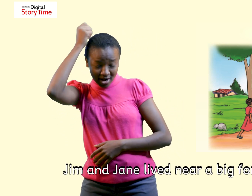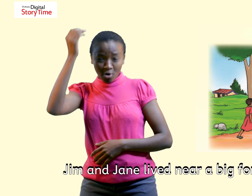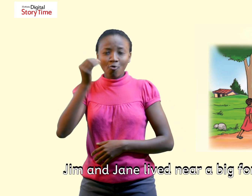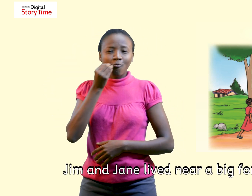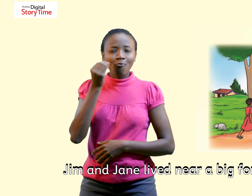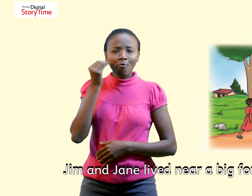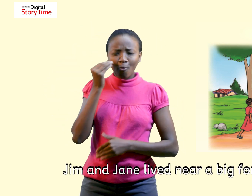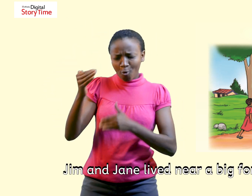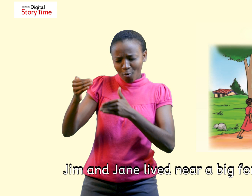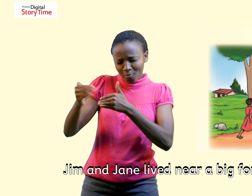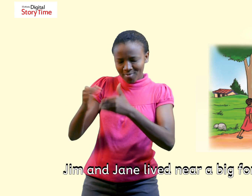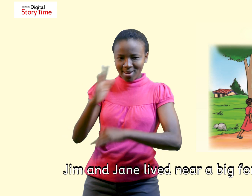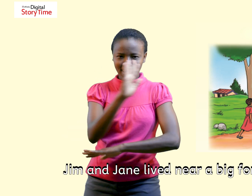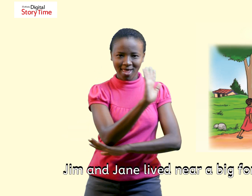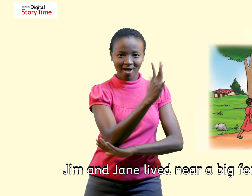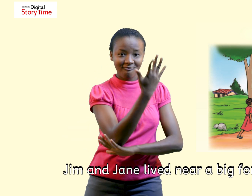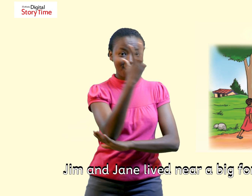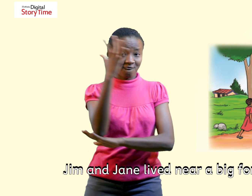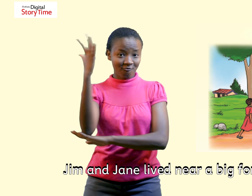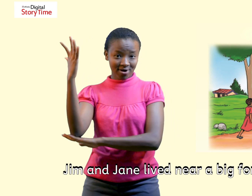Jim and Jen lived near a big forest.